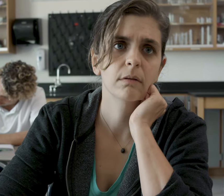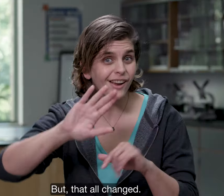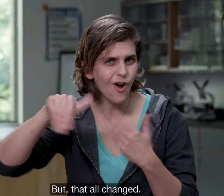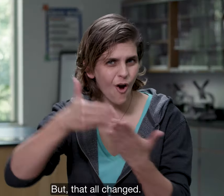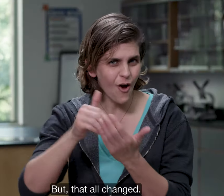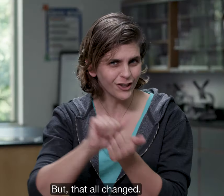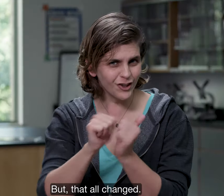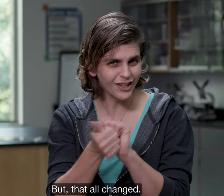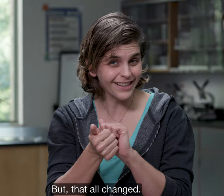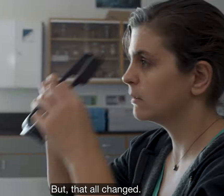But that all changed.